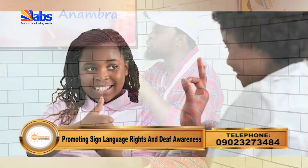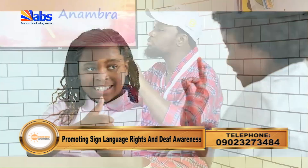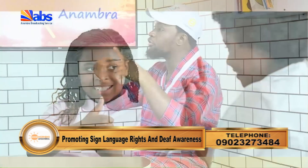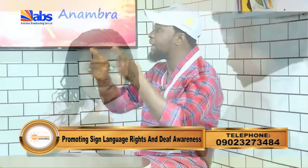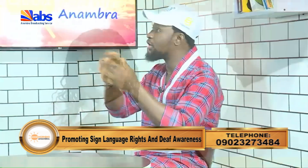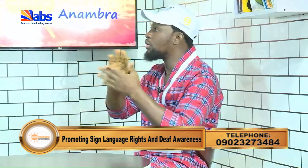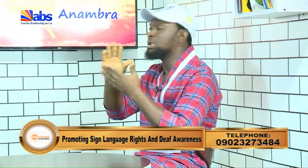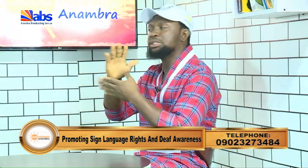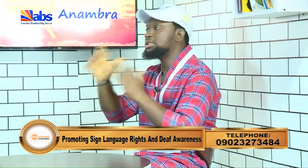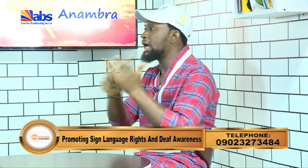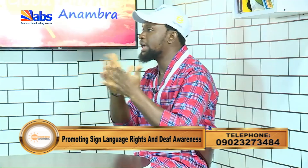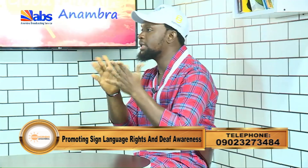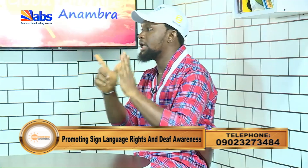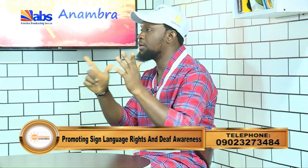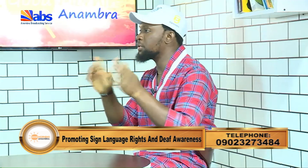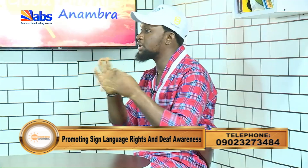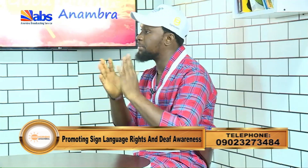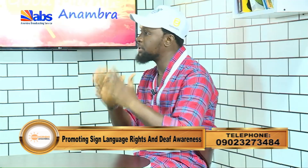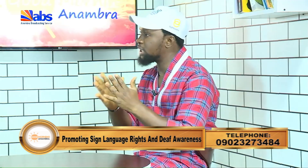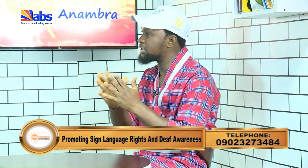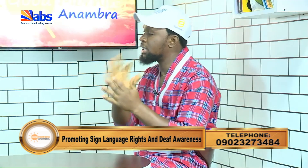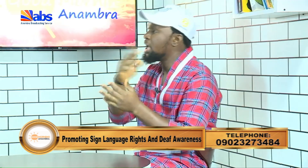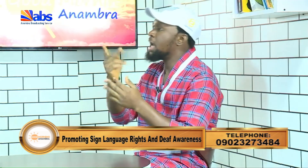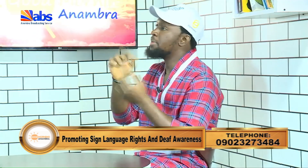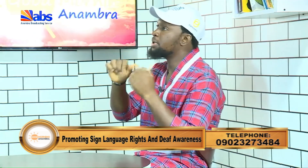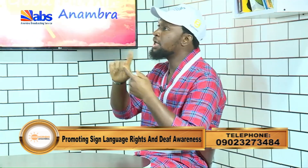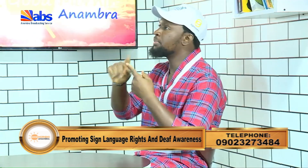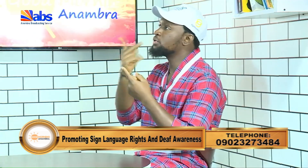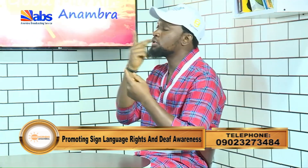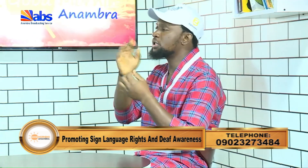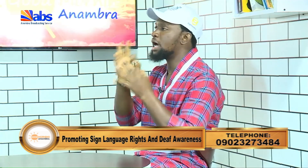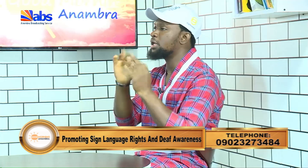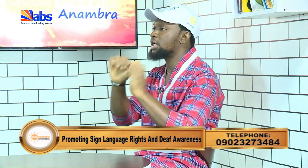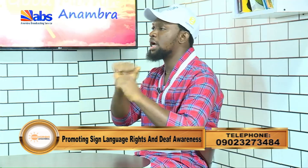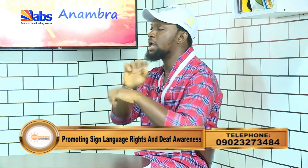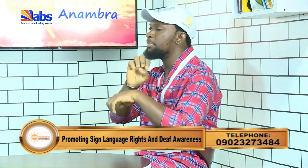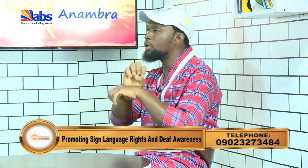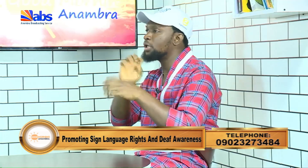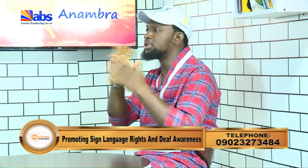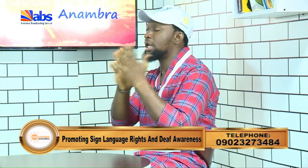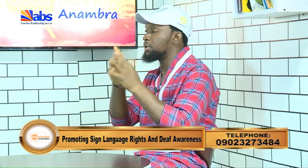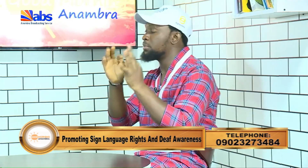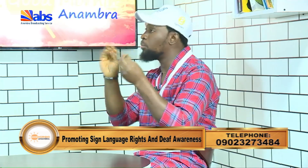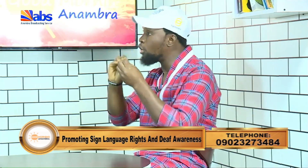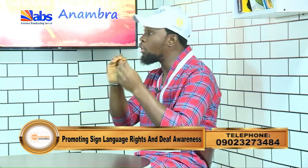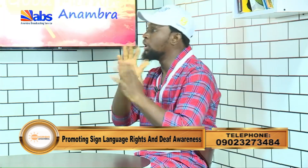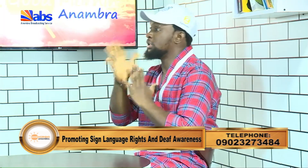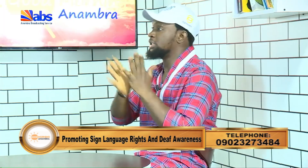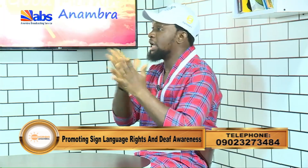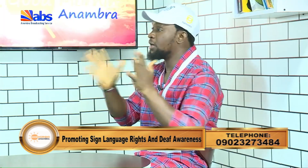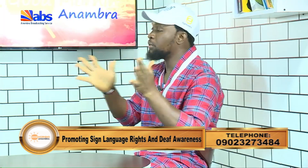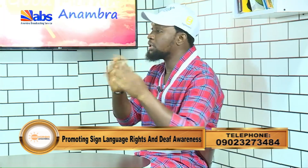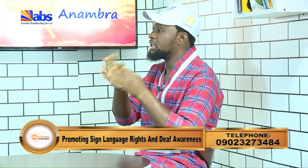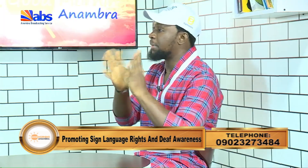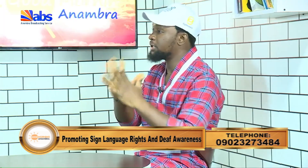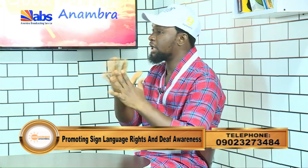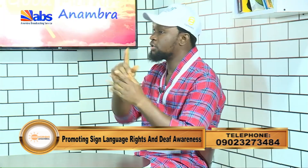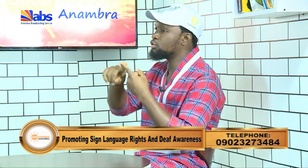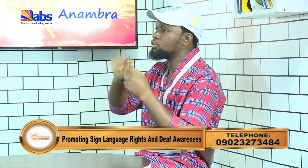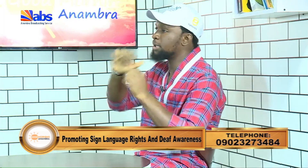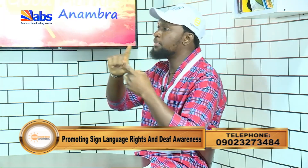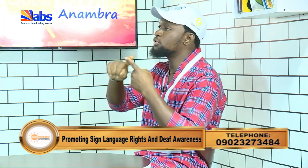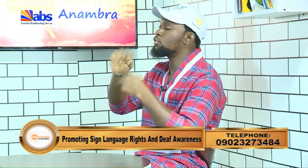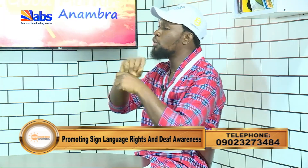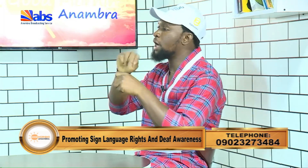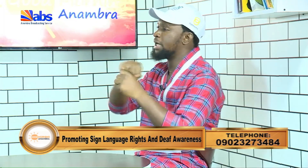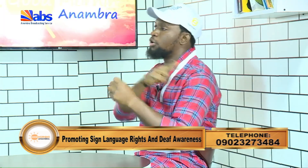able to provide sign language interpreters, and being able to see how they can employ more sign language interpreters to